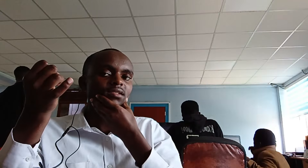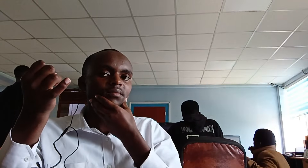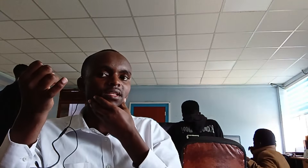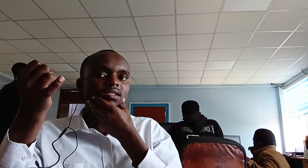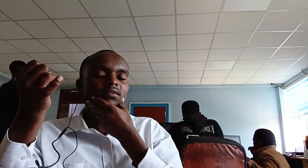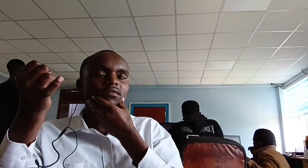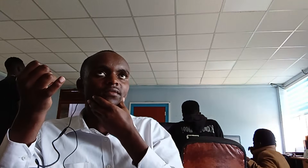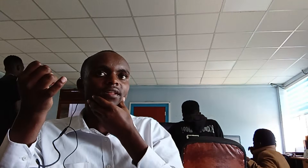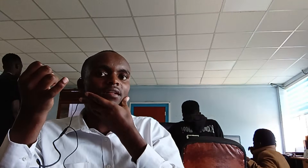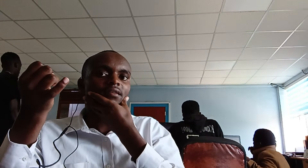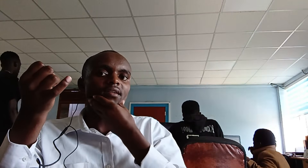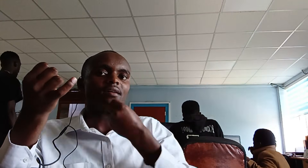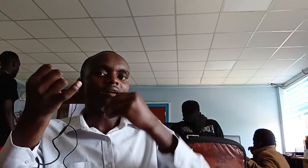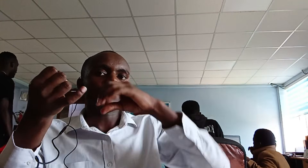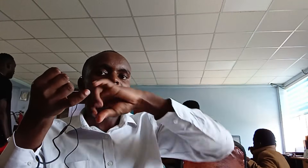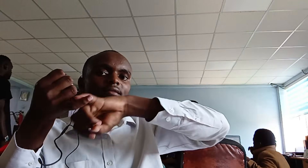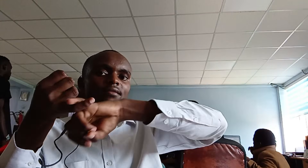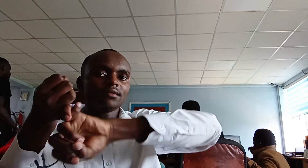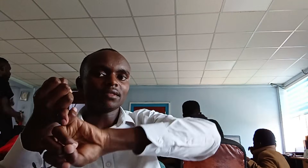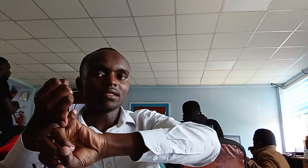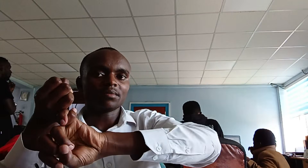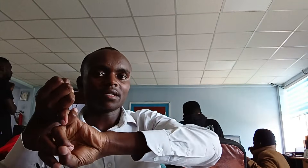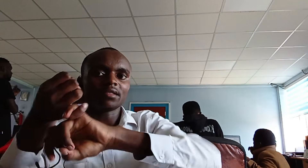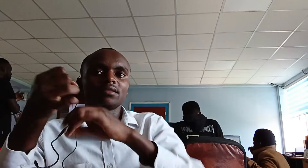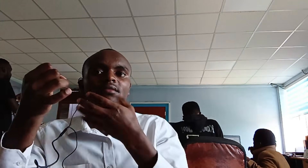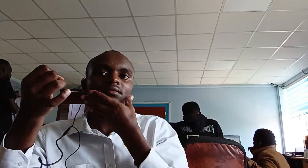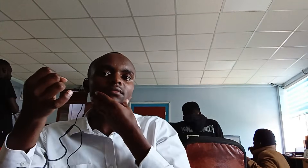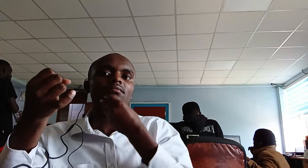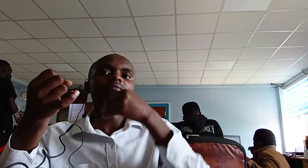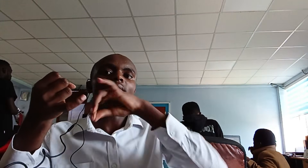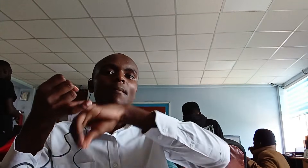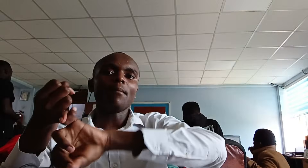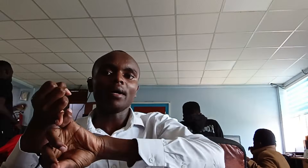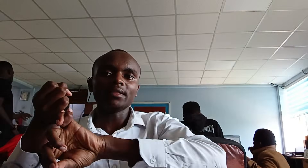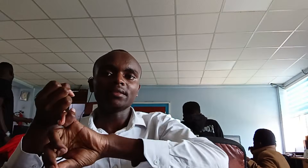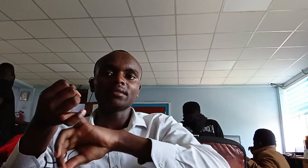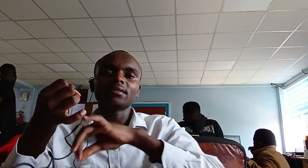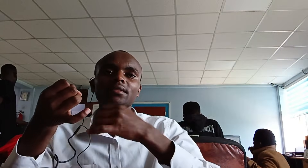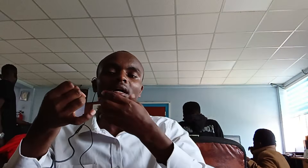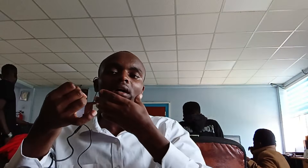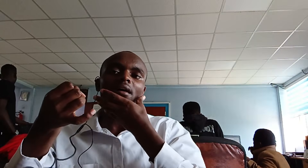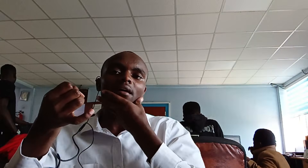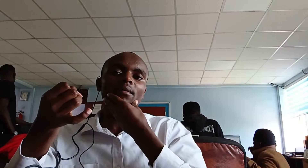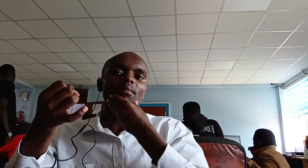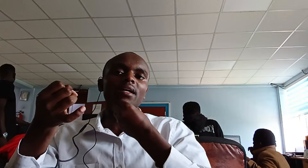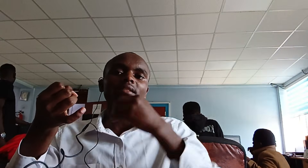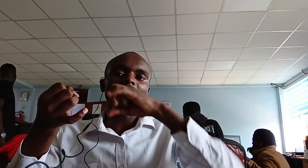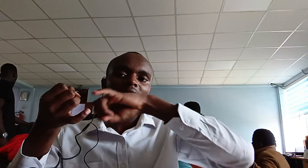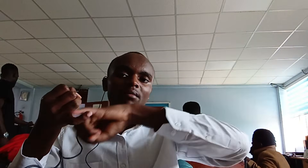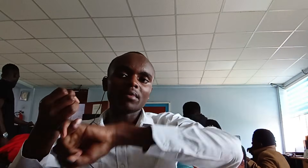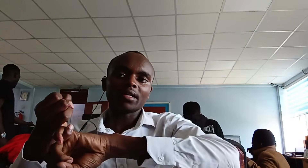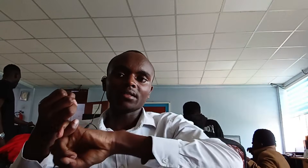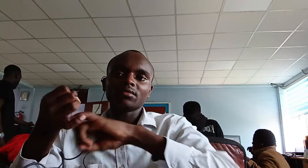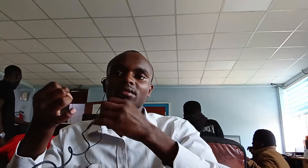the sign for father, and then get married. So man, man, and then marry. So it's